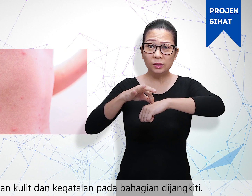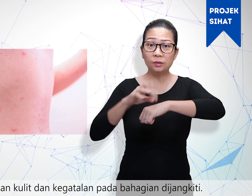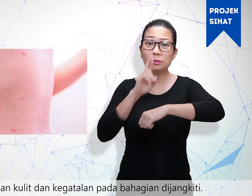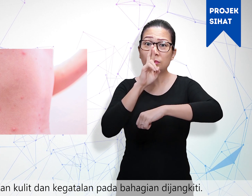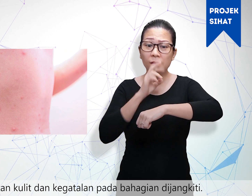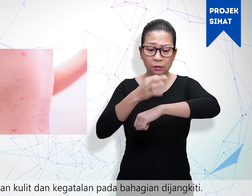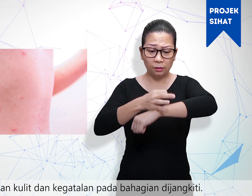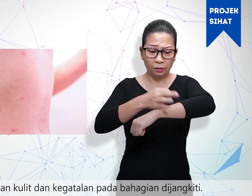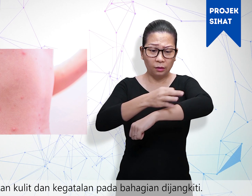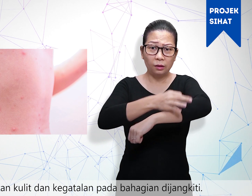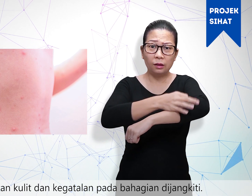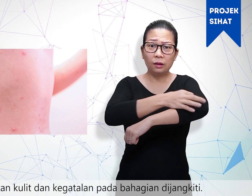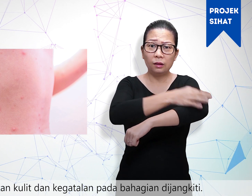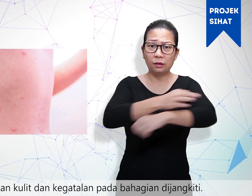Itchy skin infections.